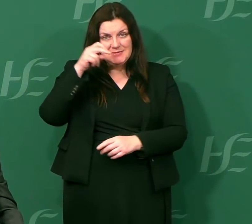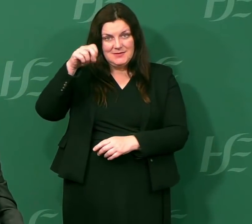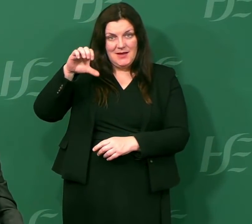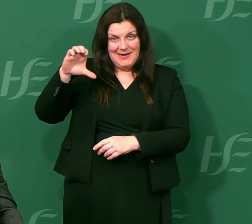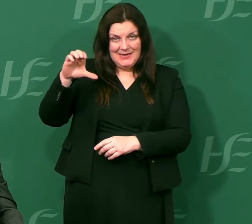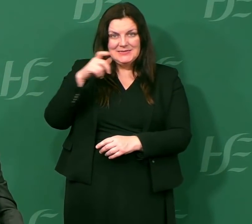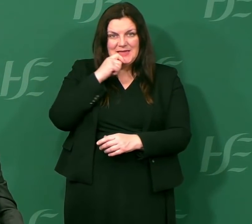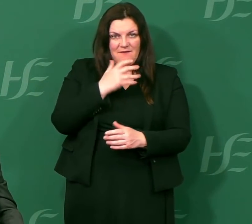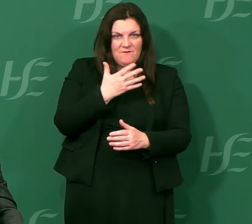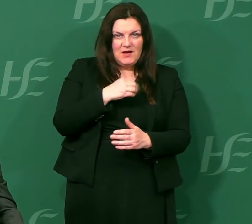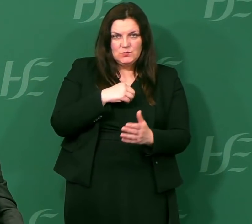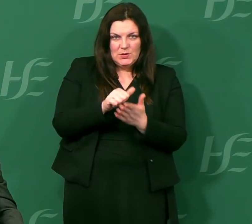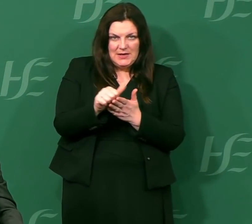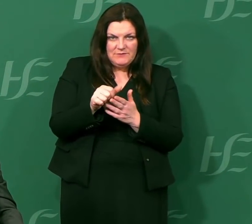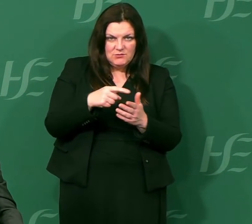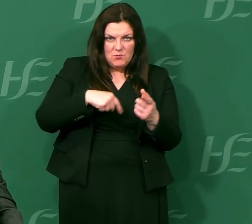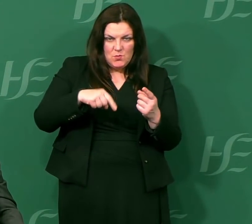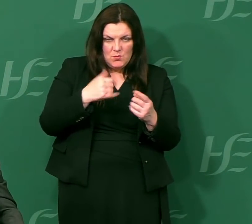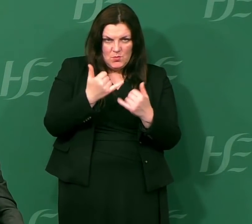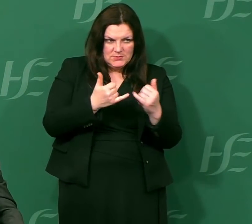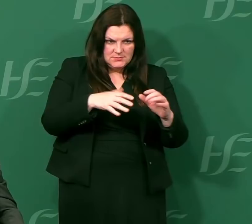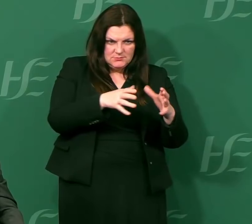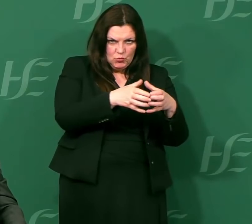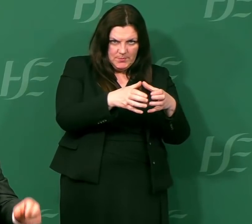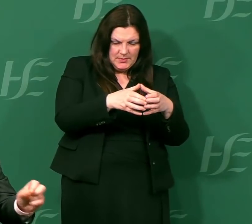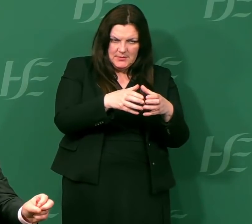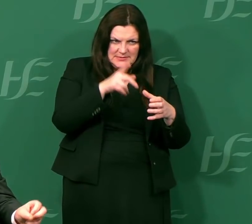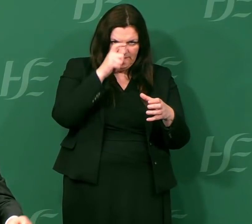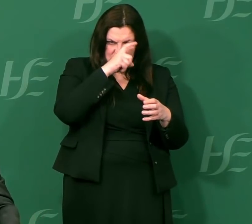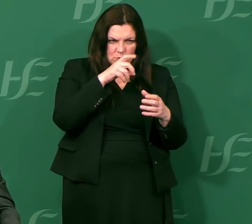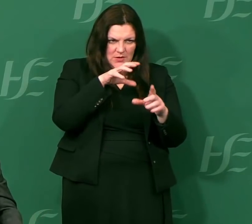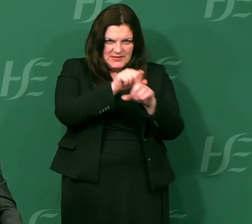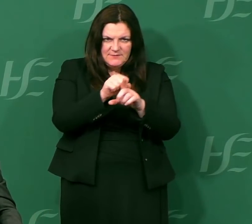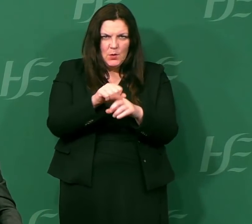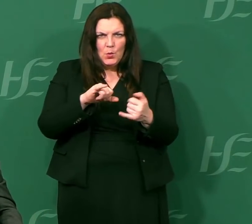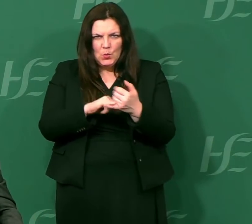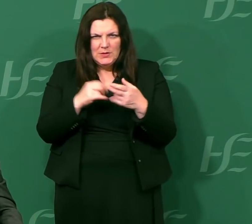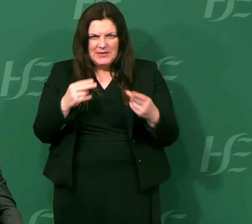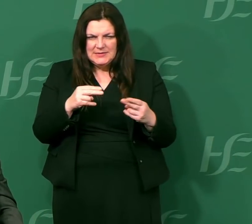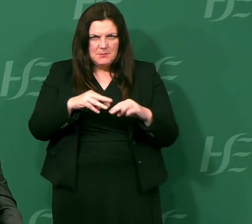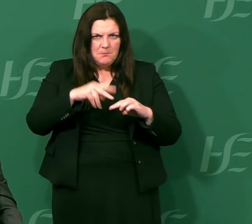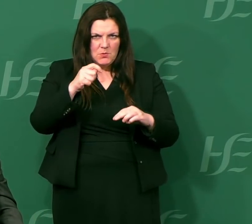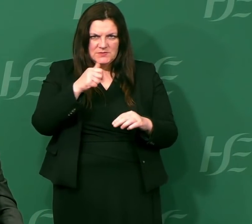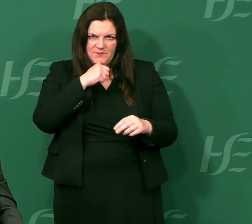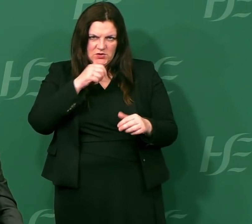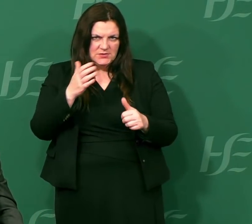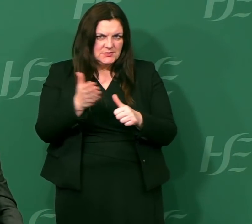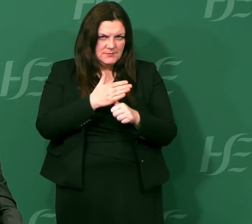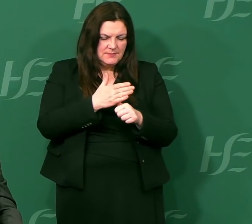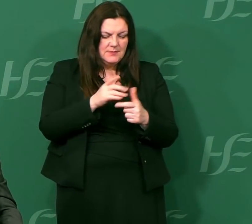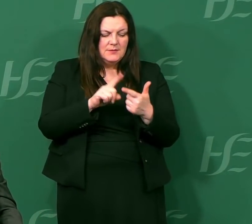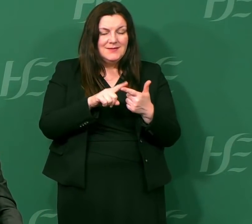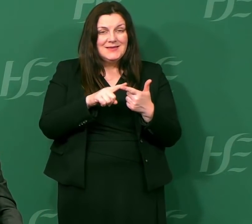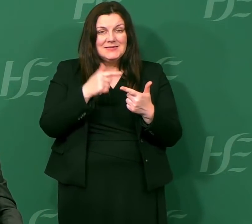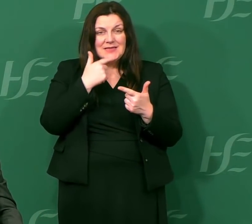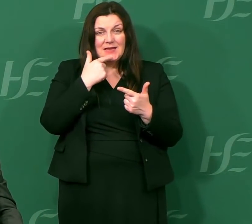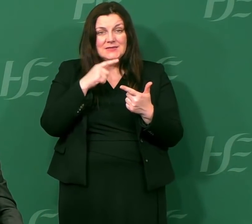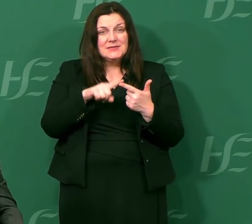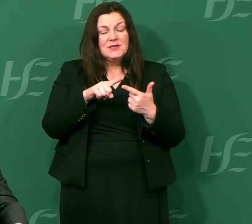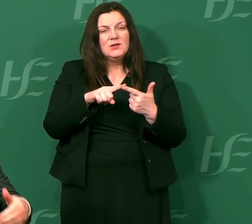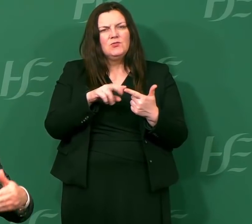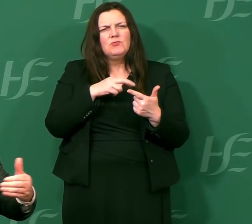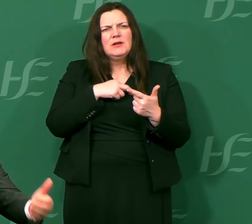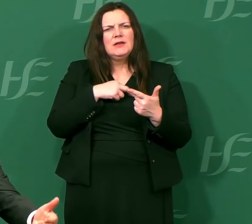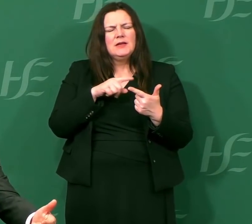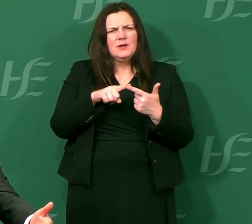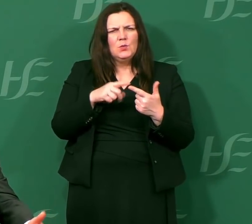in the 5 to 11-year-olds. So that's a difficult identification purpose. And secondly, as I said in my opening remarks, we want to manage this programme that we